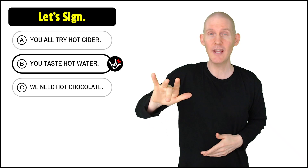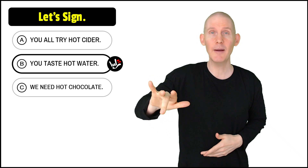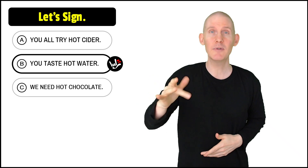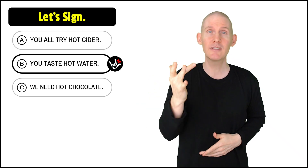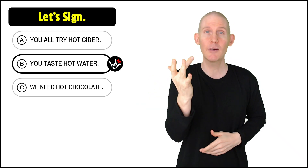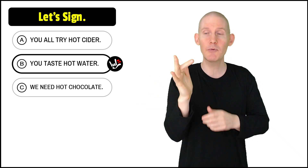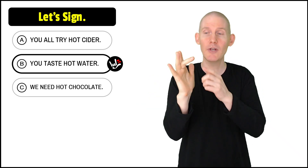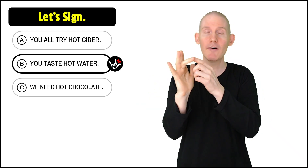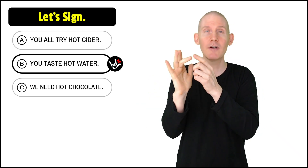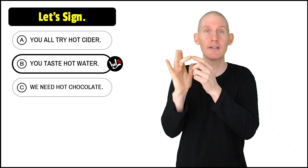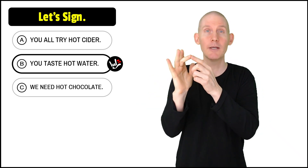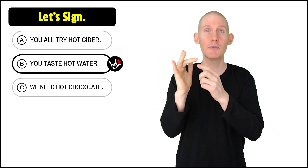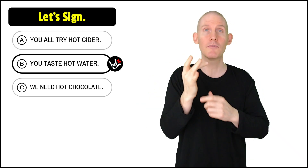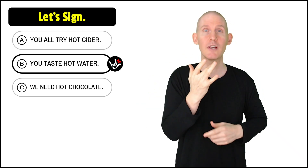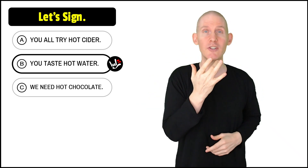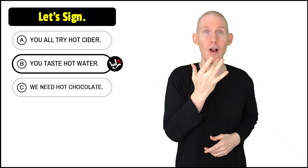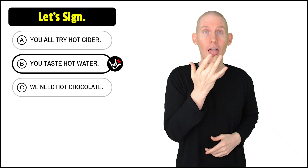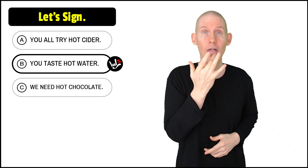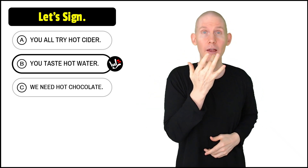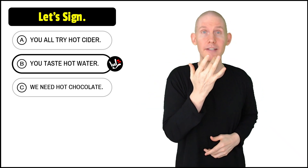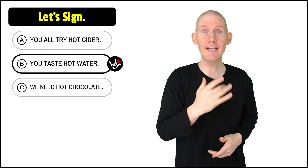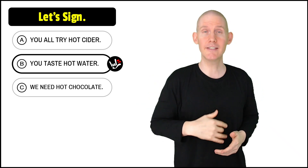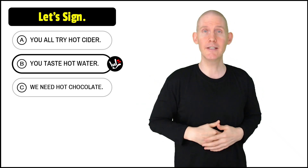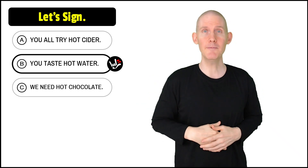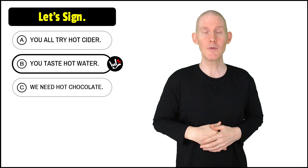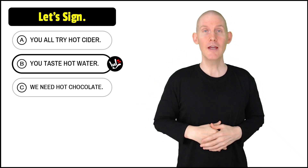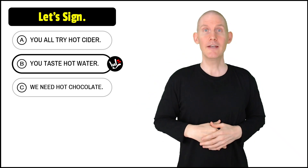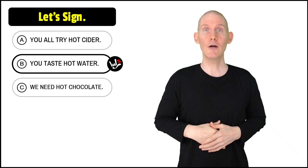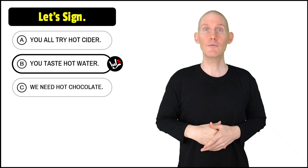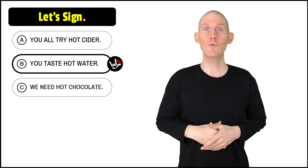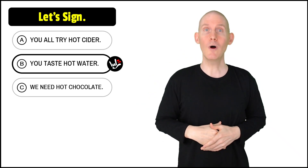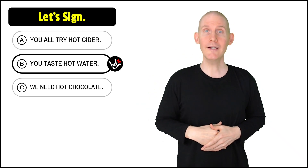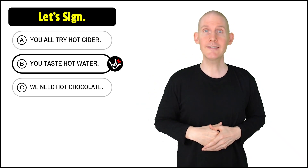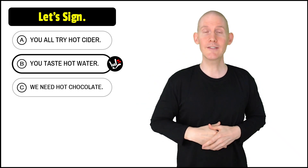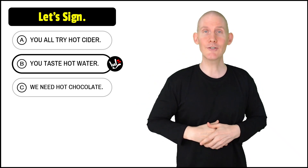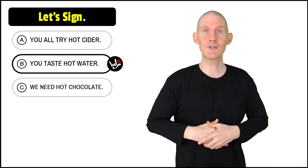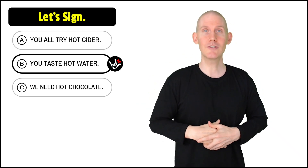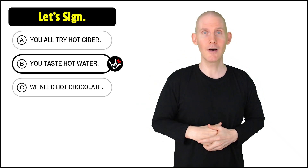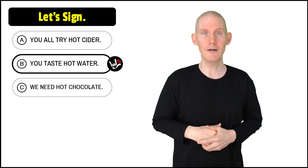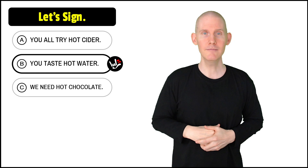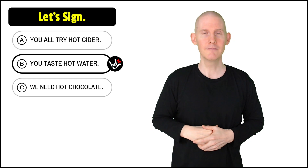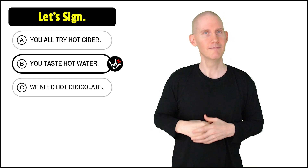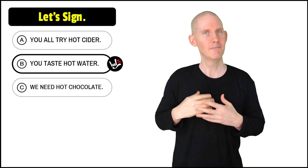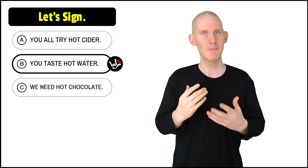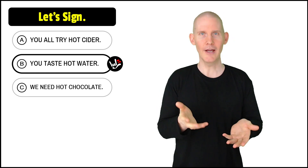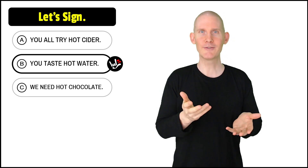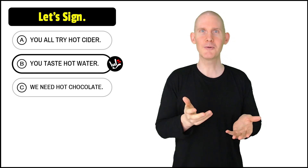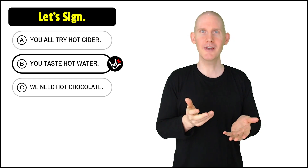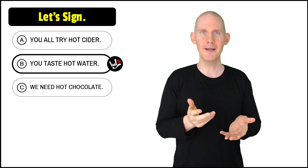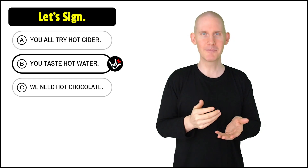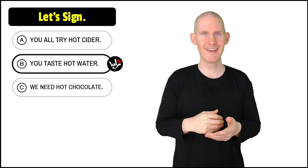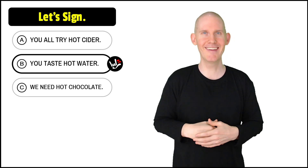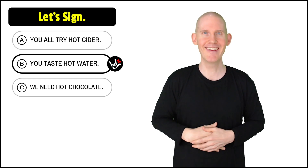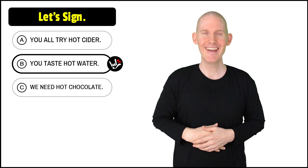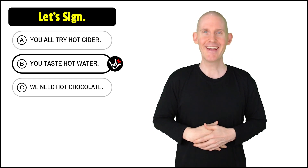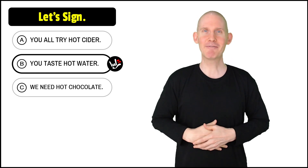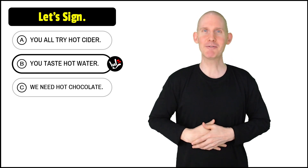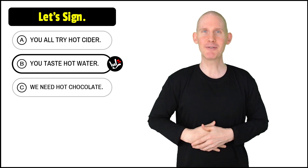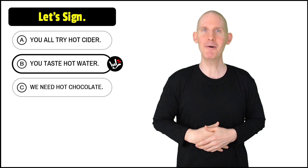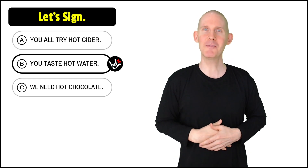dabbed in something, you have it on the tip of your finger, and you're tasting it. Now, if you want to touch your tongue, that's okay. If you don't want